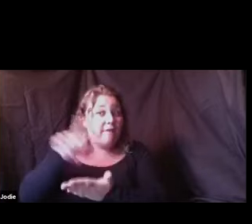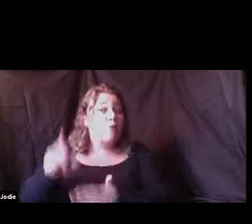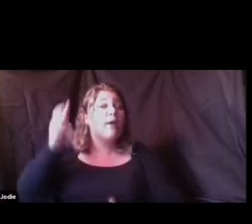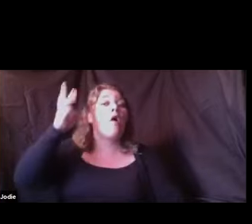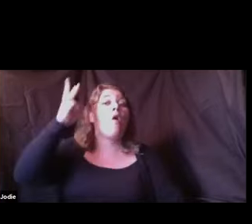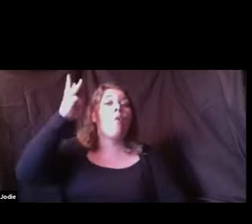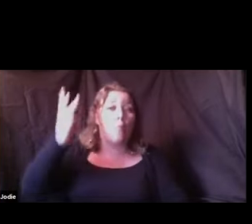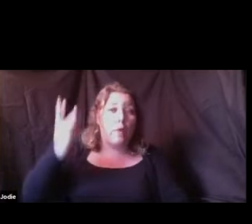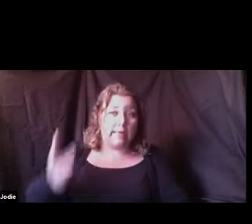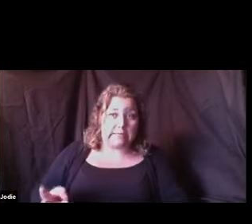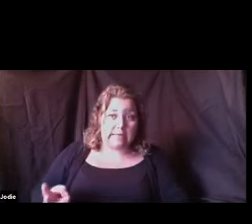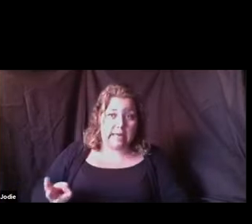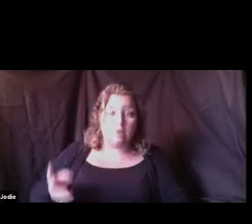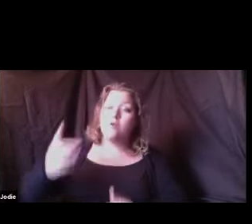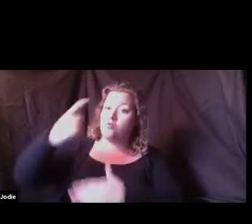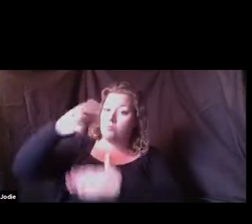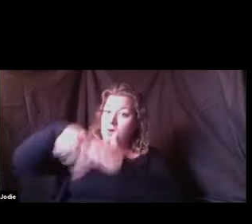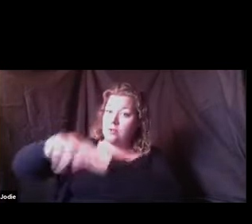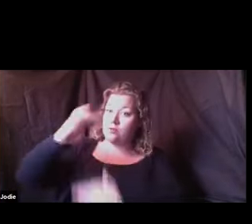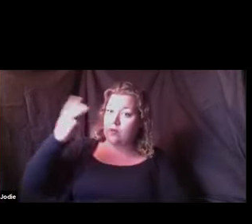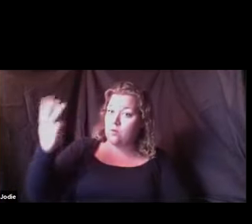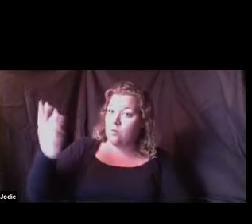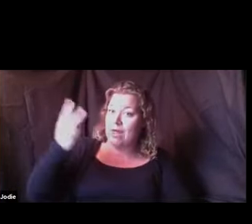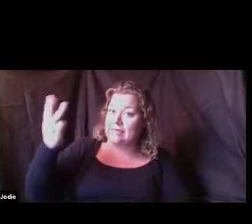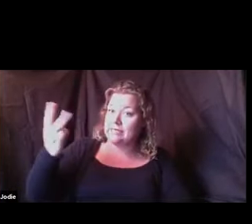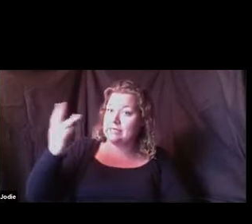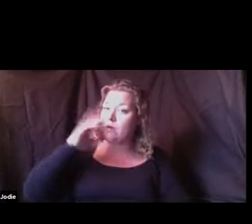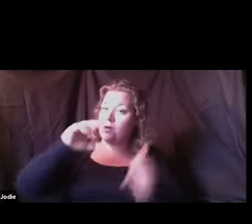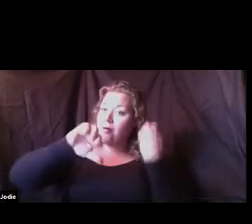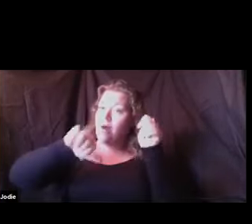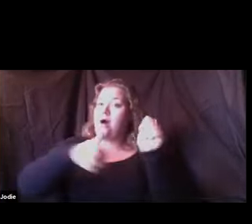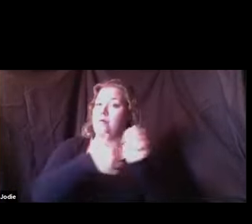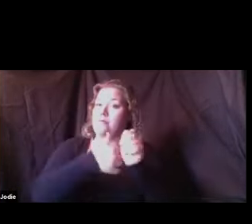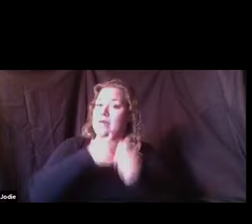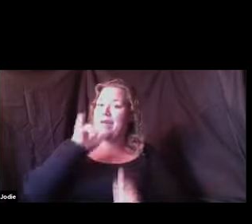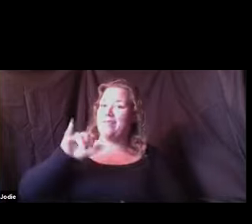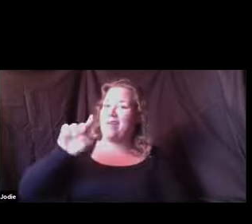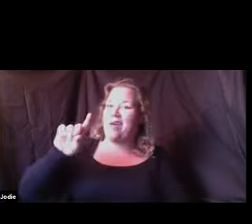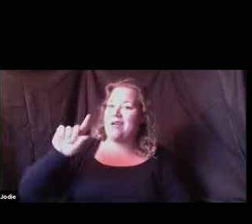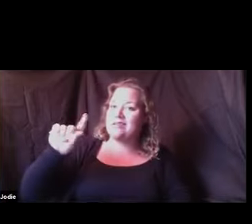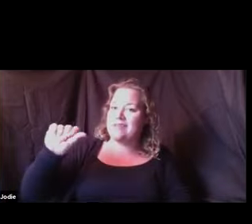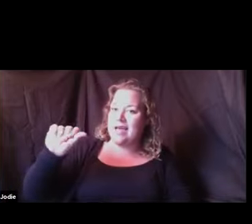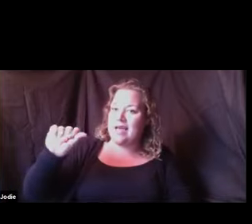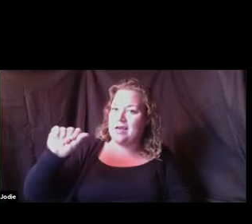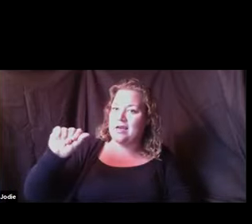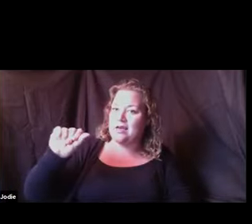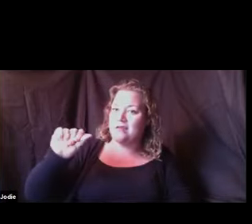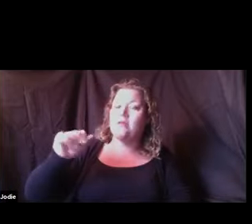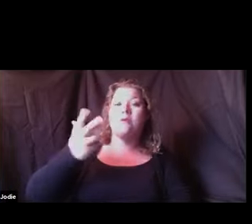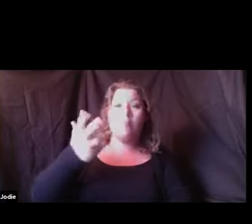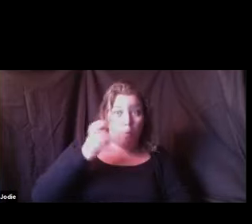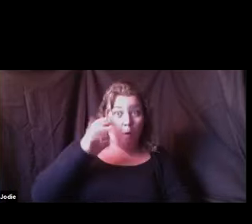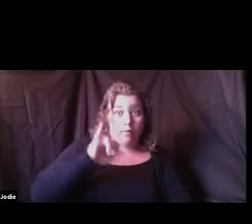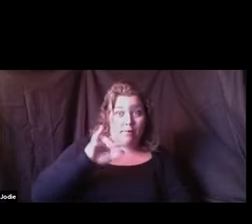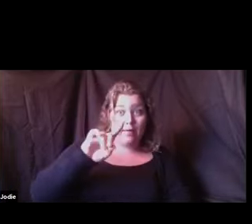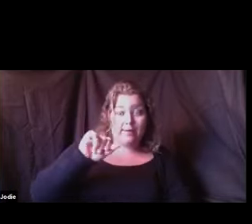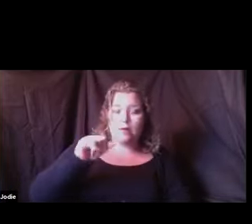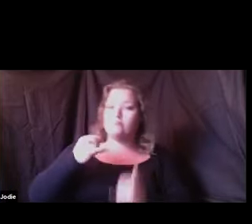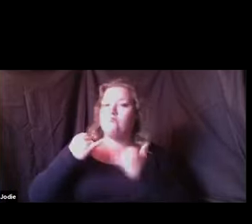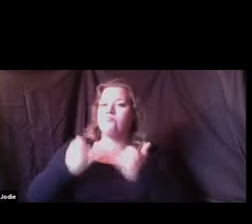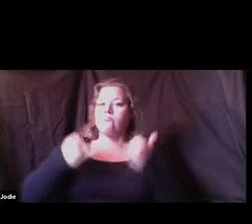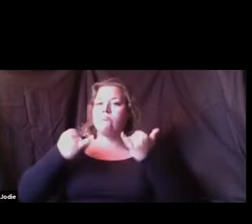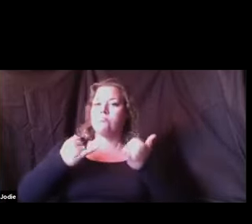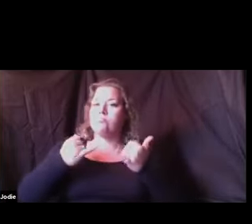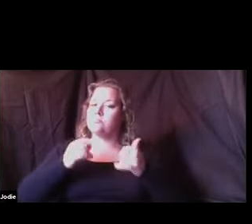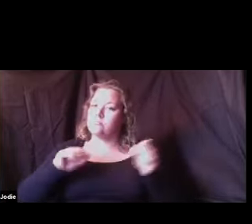be another update next Wednesday to the data. We want the data to be responsive to